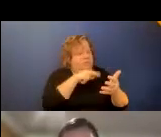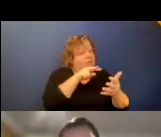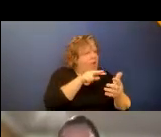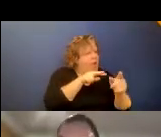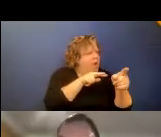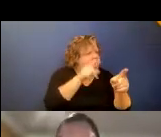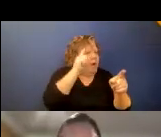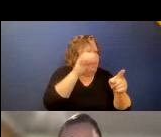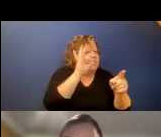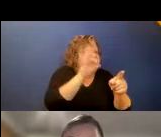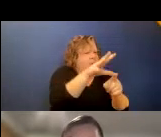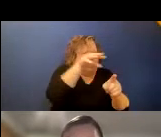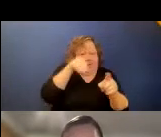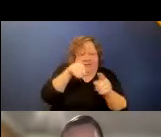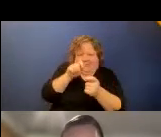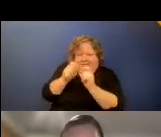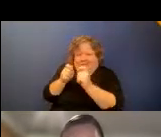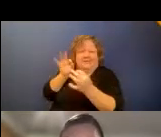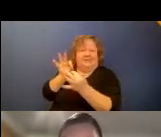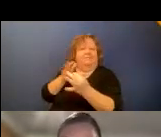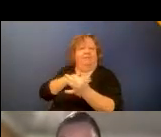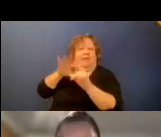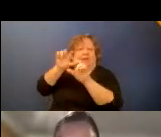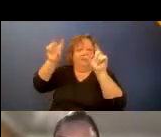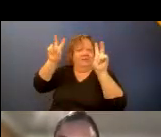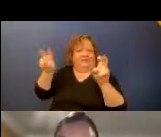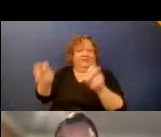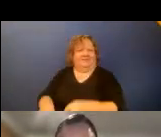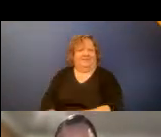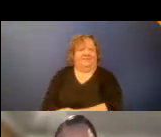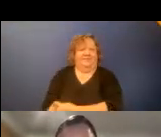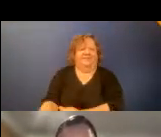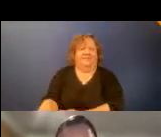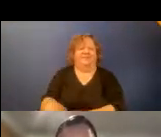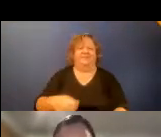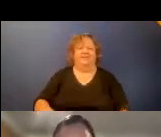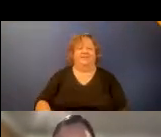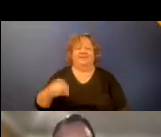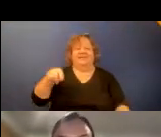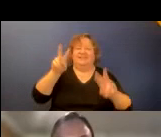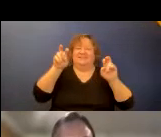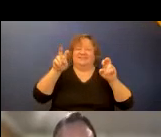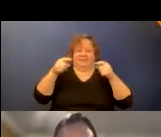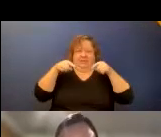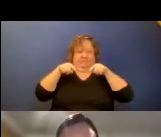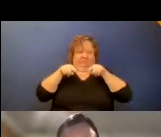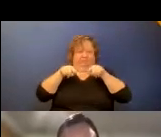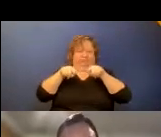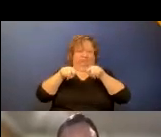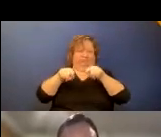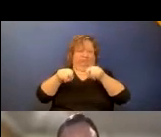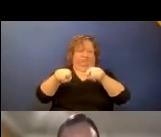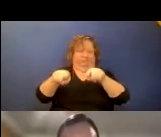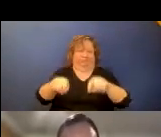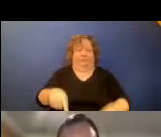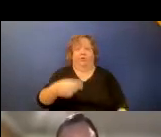2 labs, we're calling them. So one is the Global Practice Lab. That's kind of the language we're using, because we do want